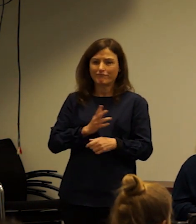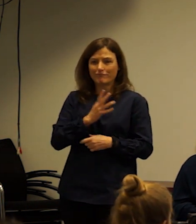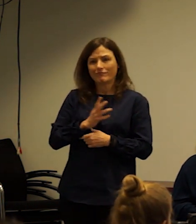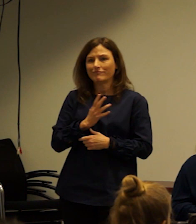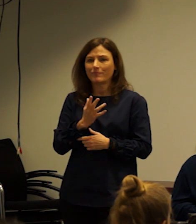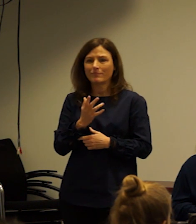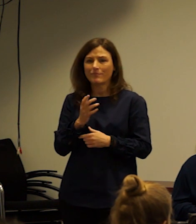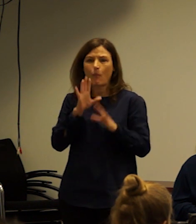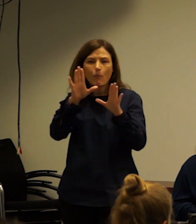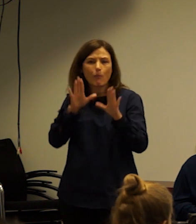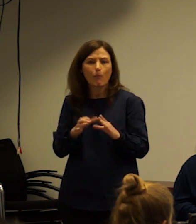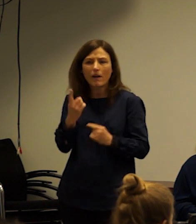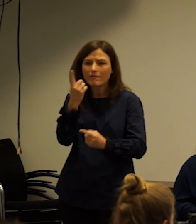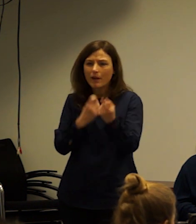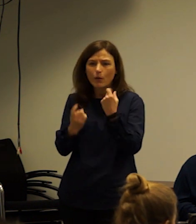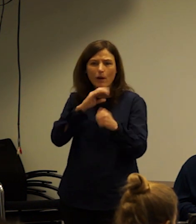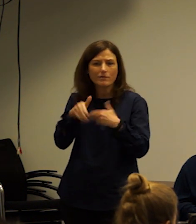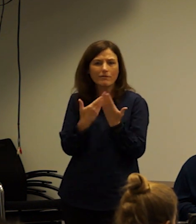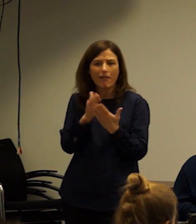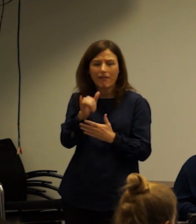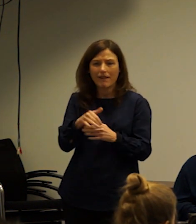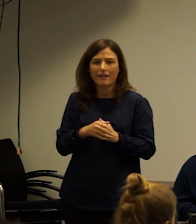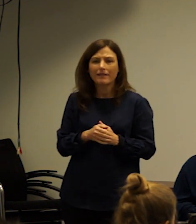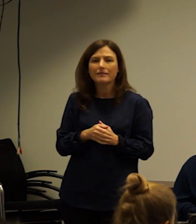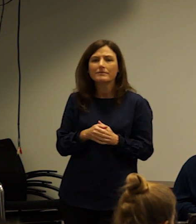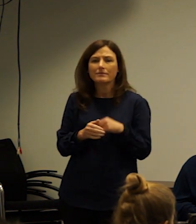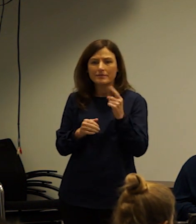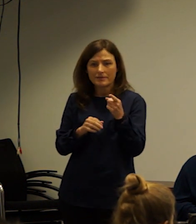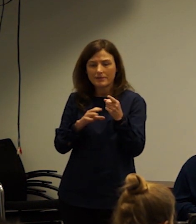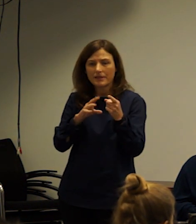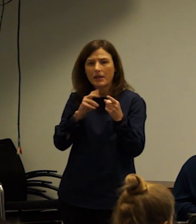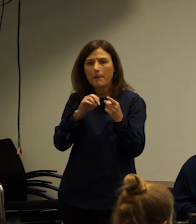fabulous questions and all that.